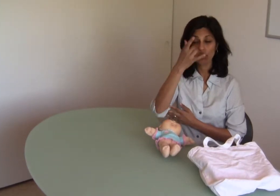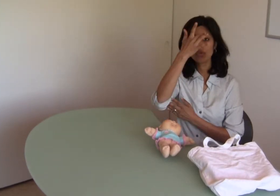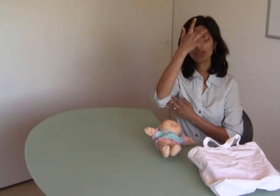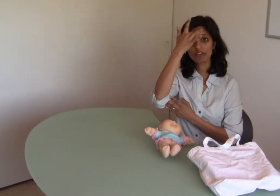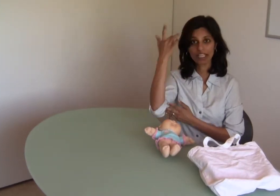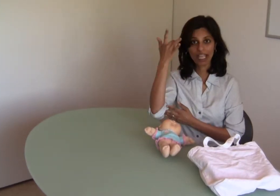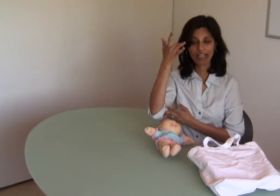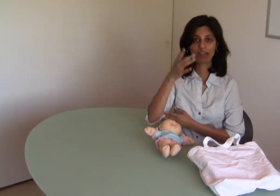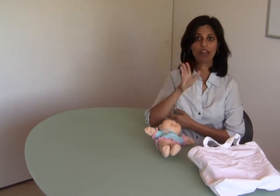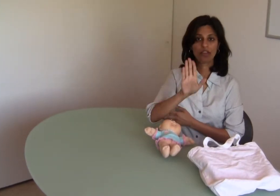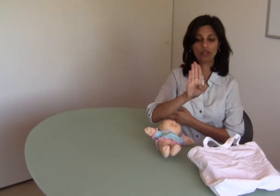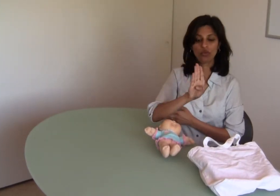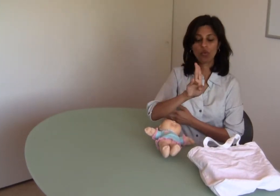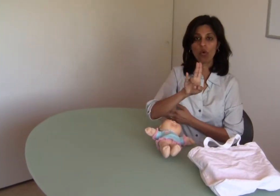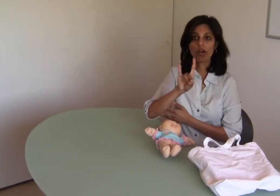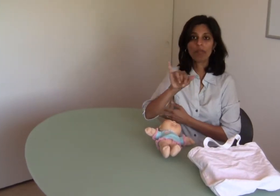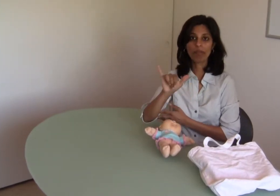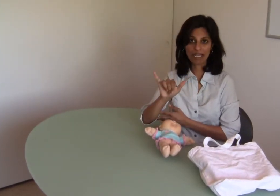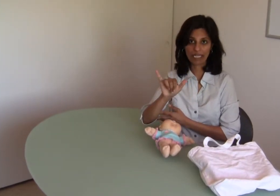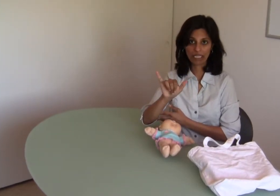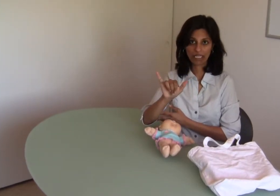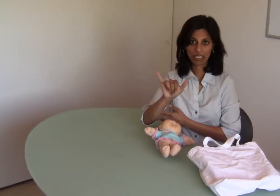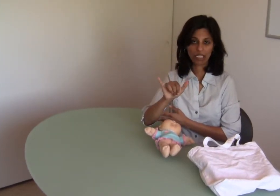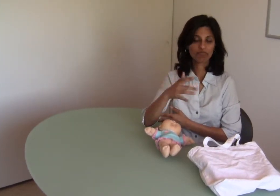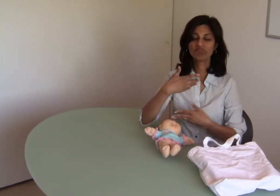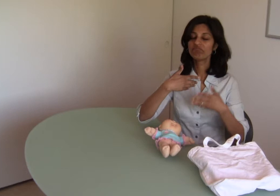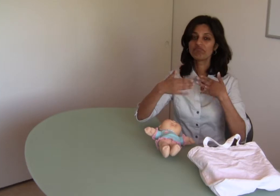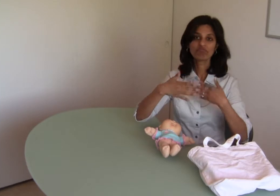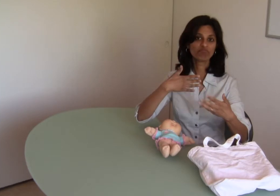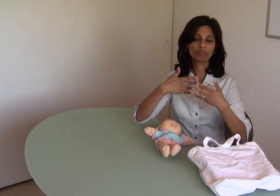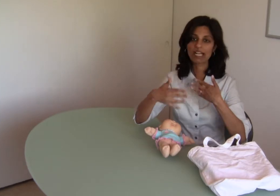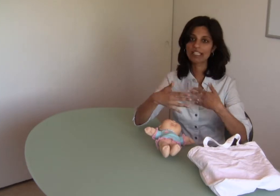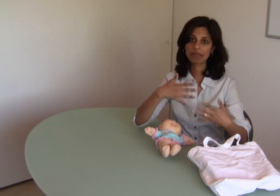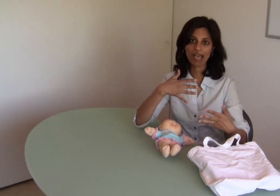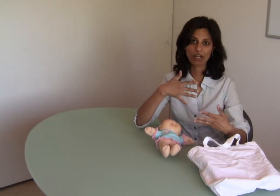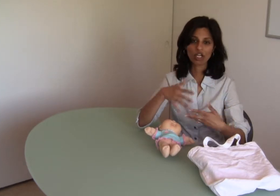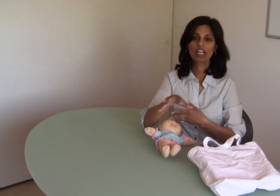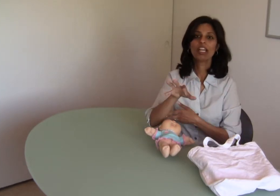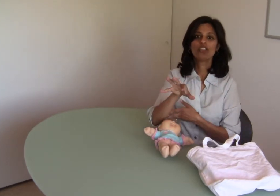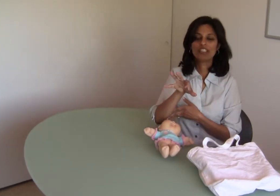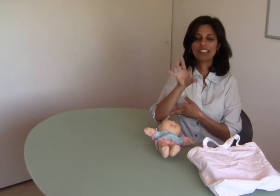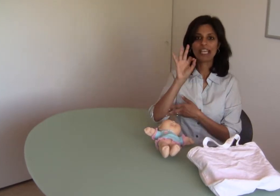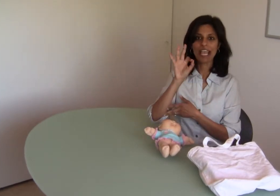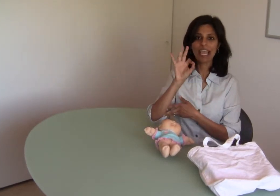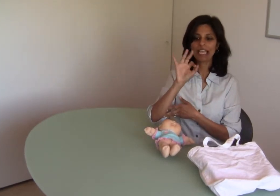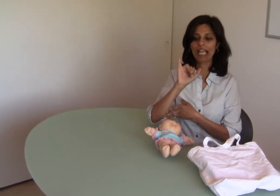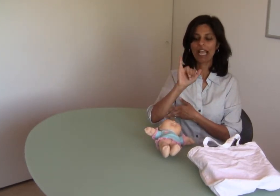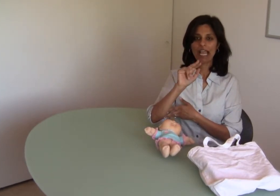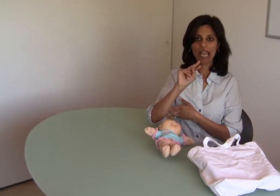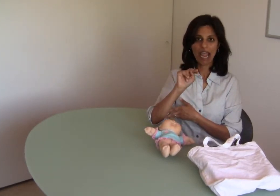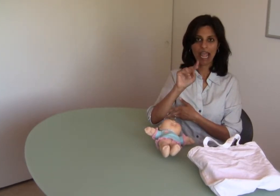you forget your buddy, doesn't matter. Just take